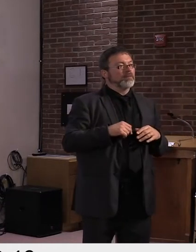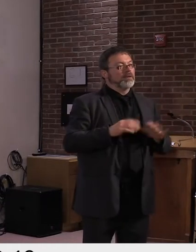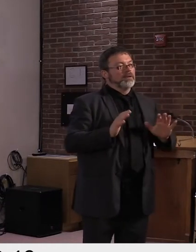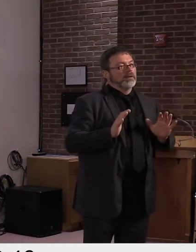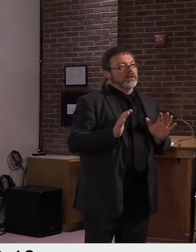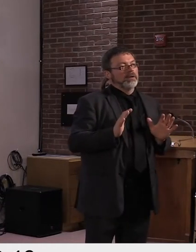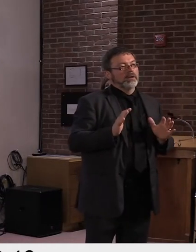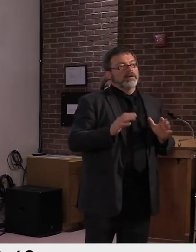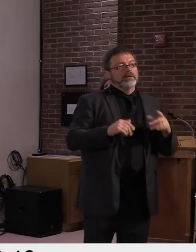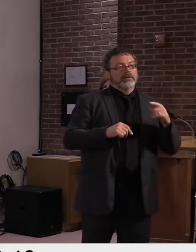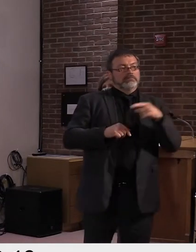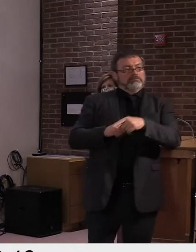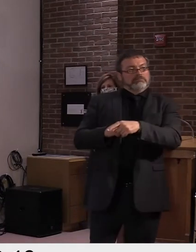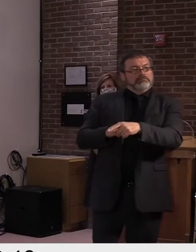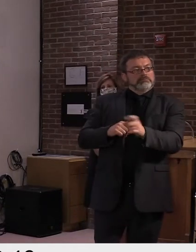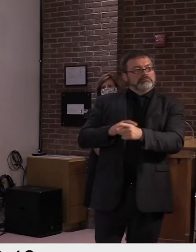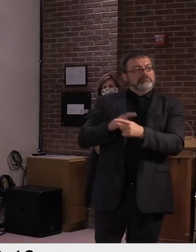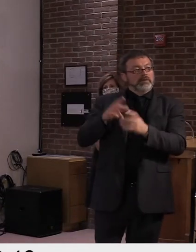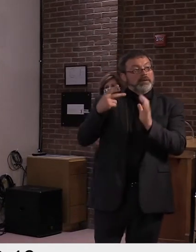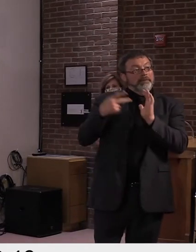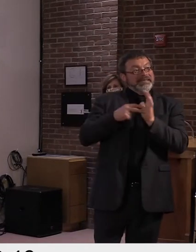No.